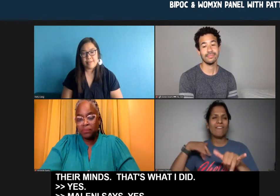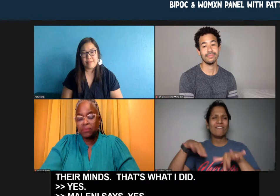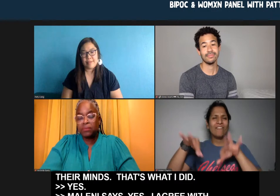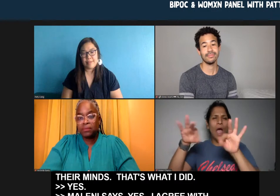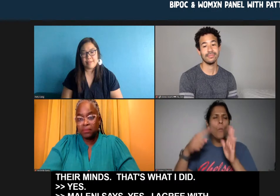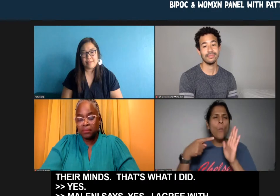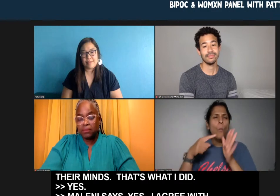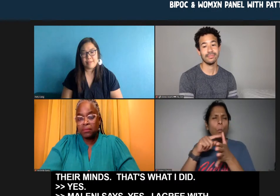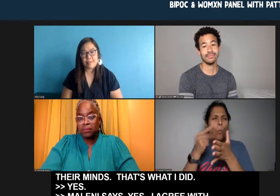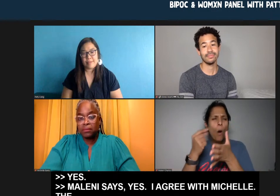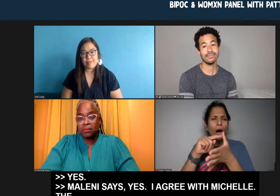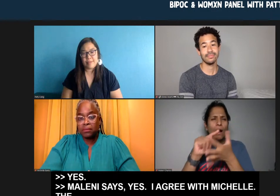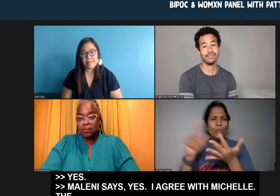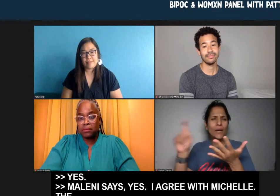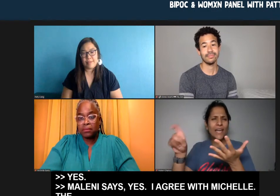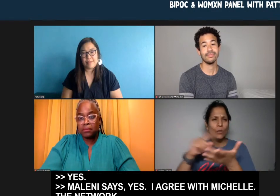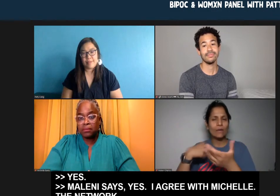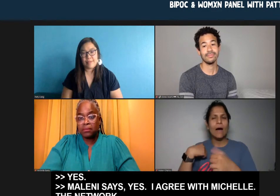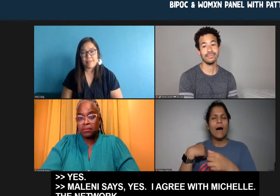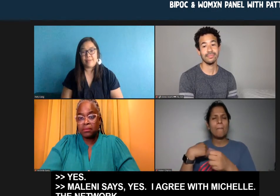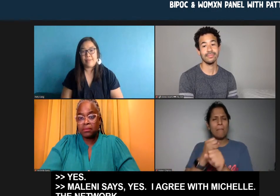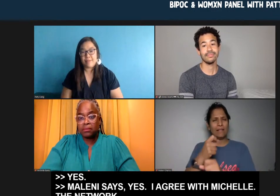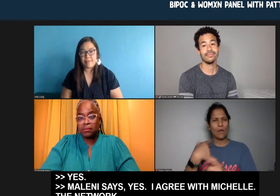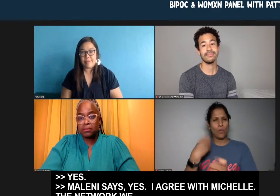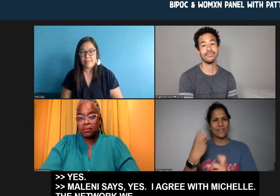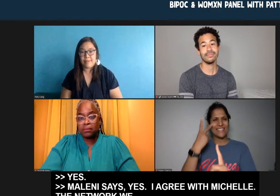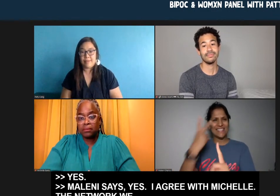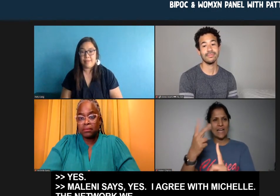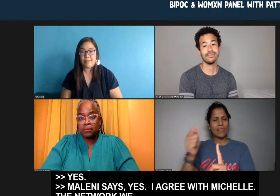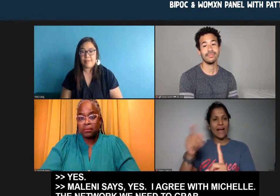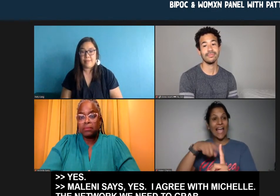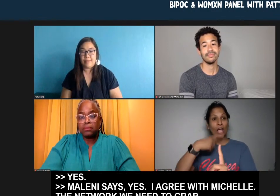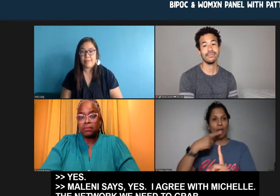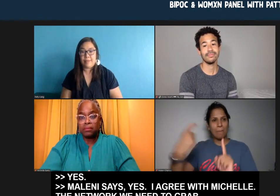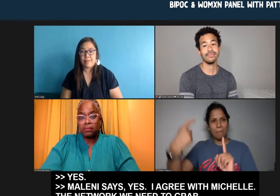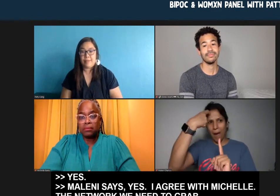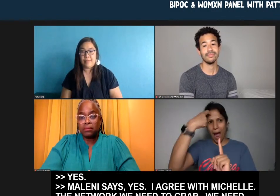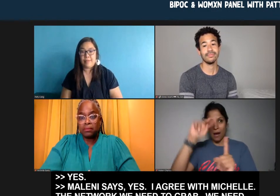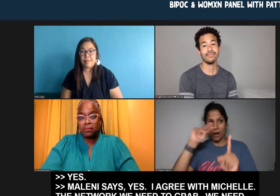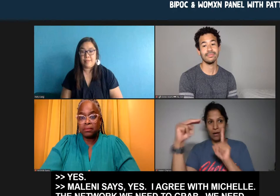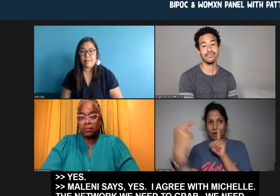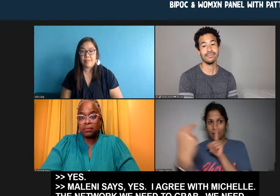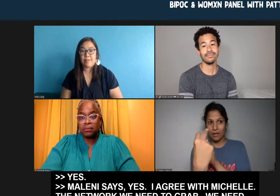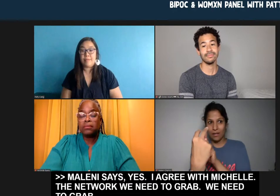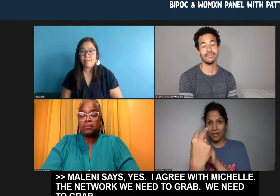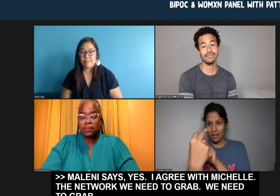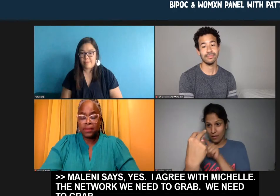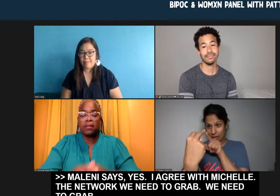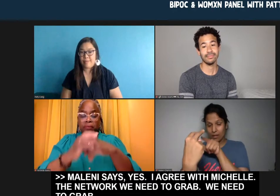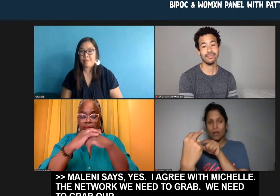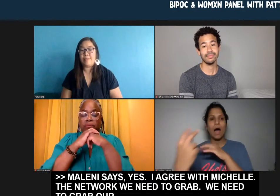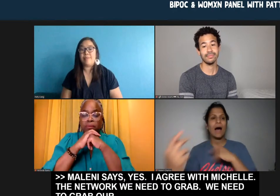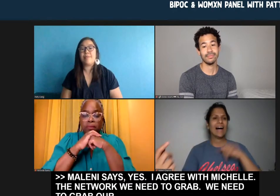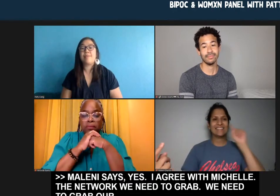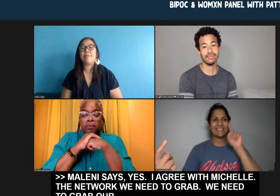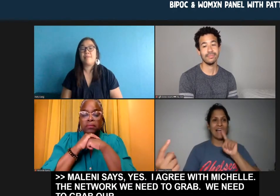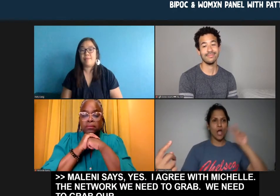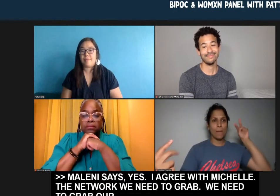grab our interpreters. We need to find the things that we need as deaf people individually, BIPOC people. And remember, there's